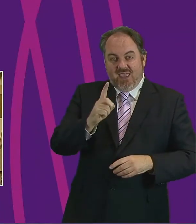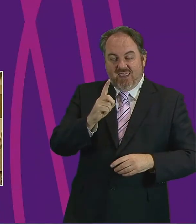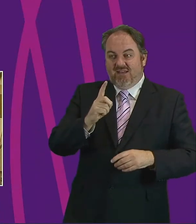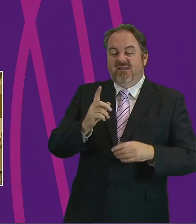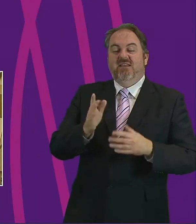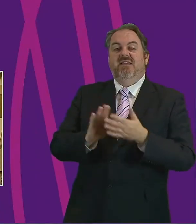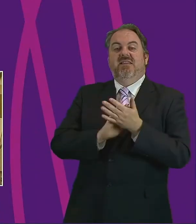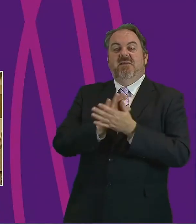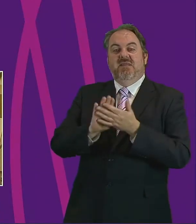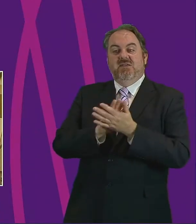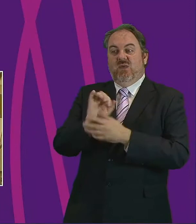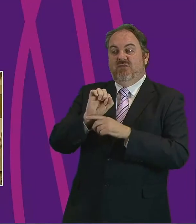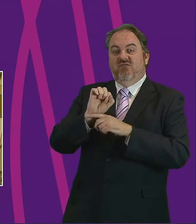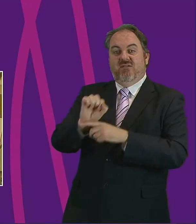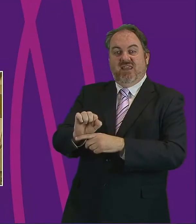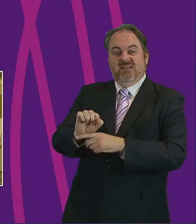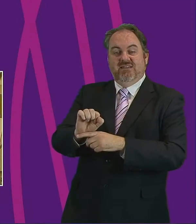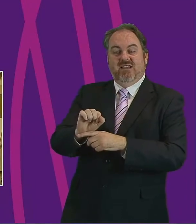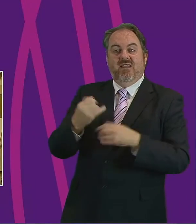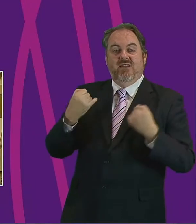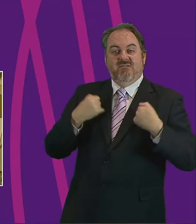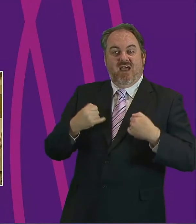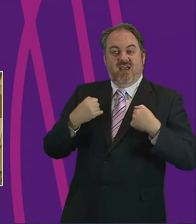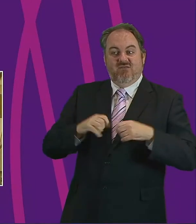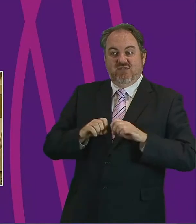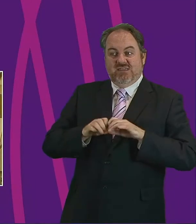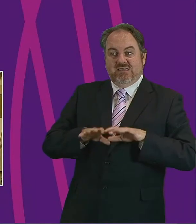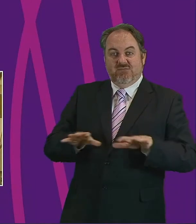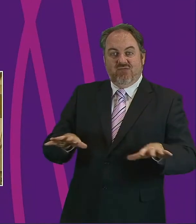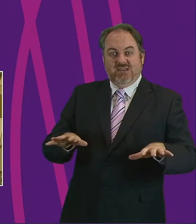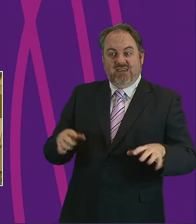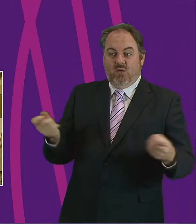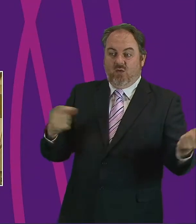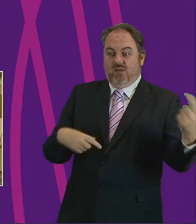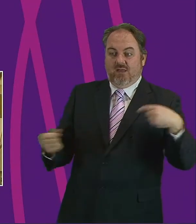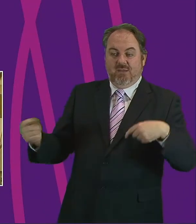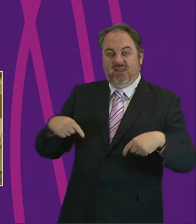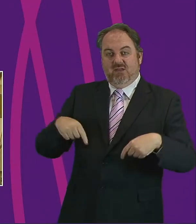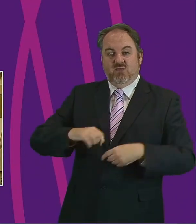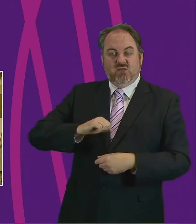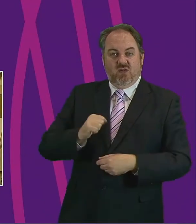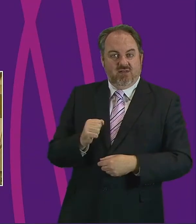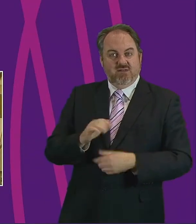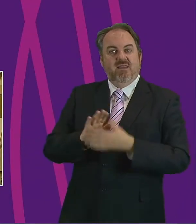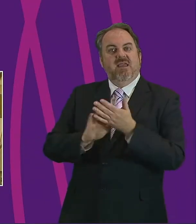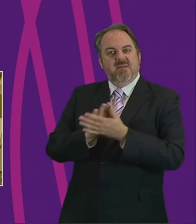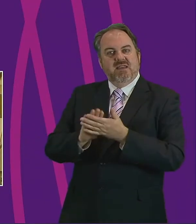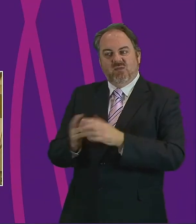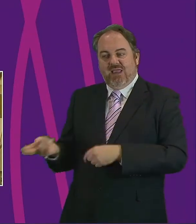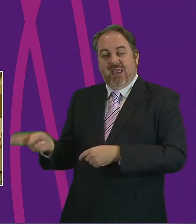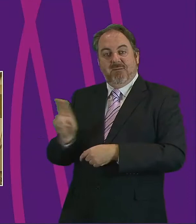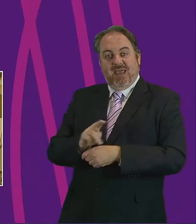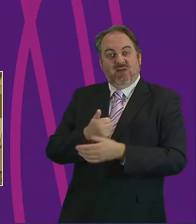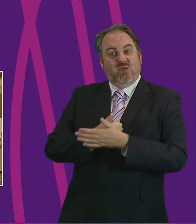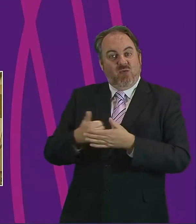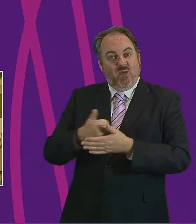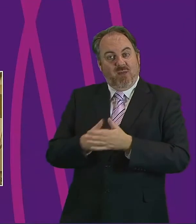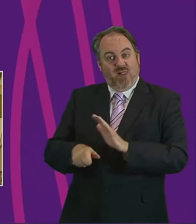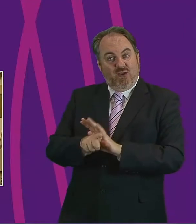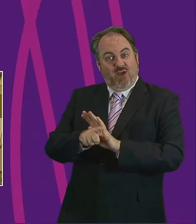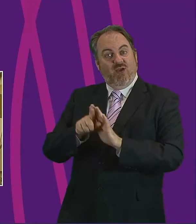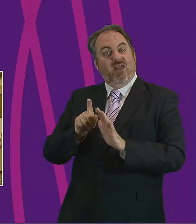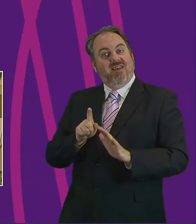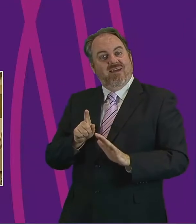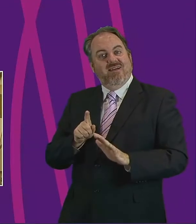it coming into the country from elsewhere, then we can all move back to much greater normality than we might have thought possible